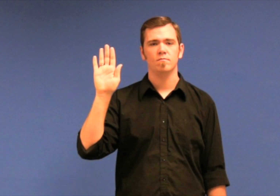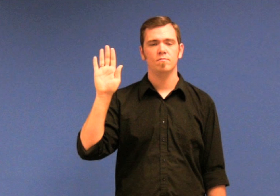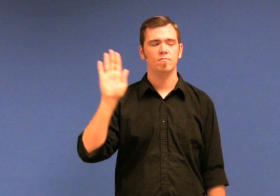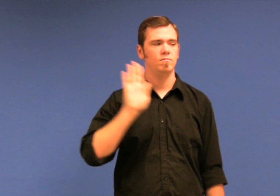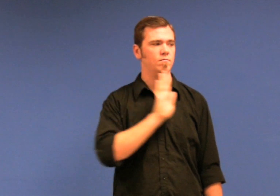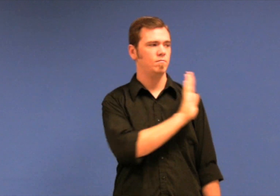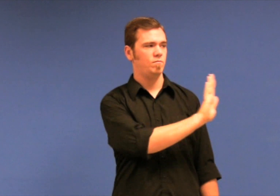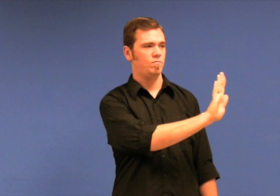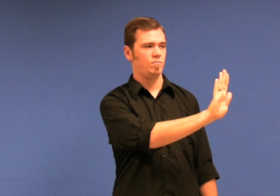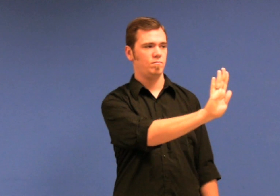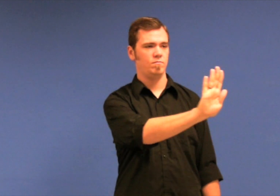Yours.